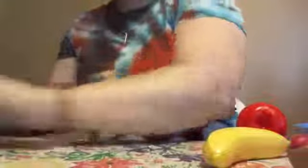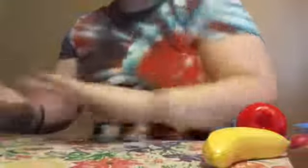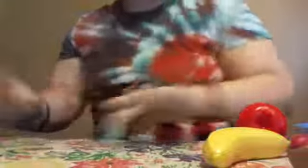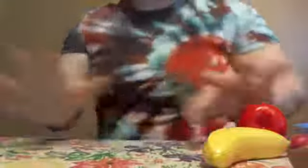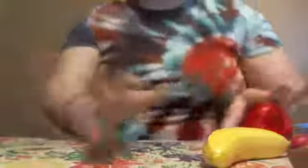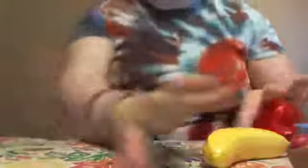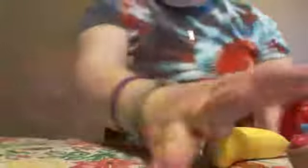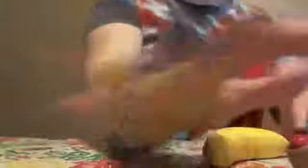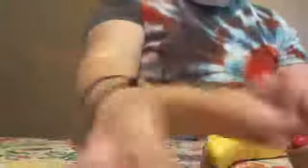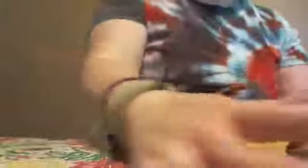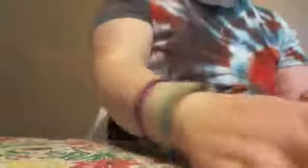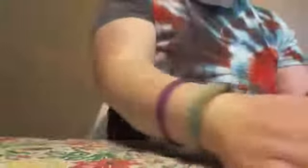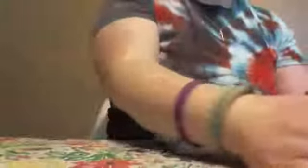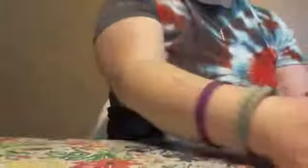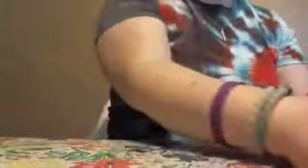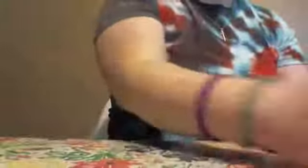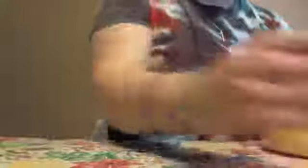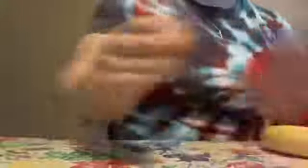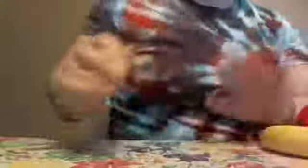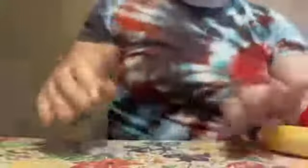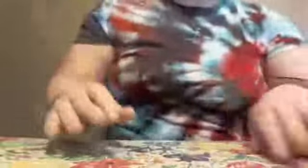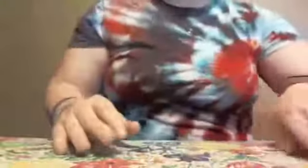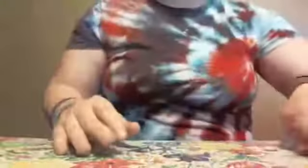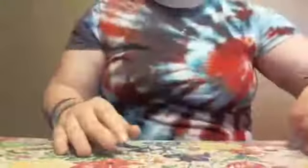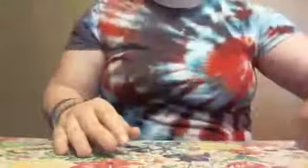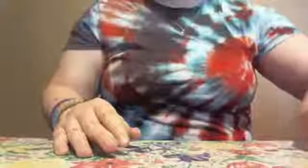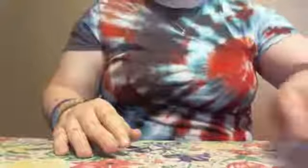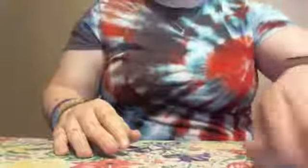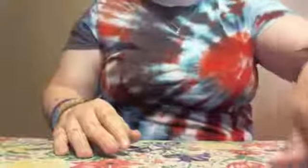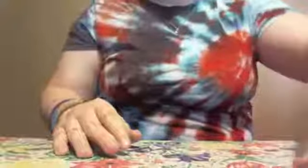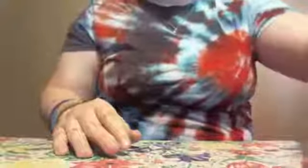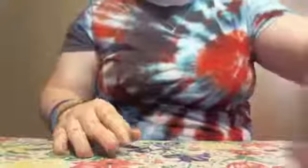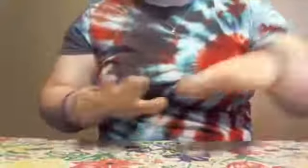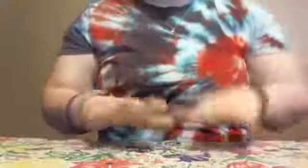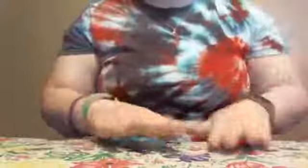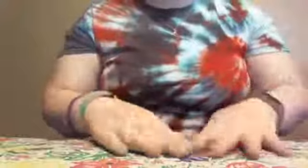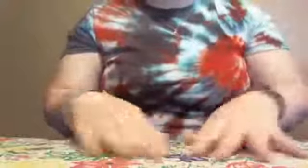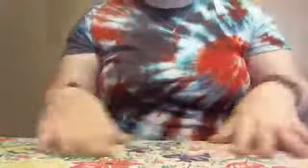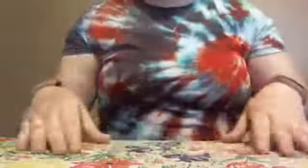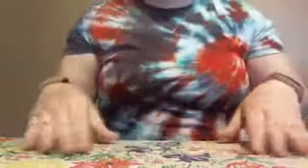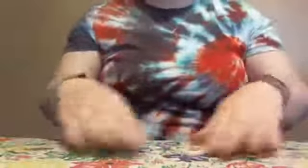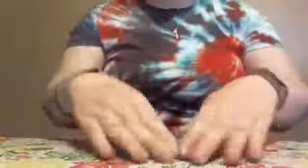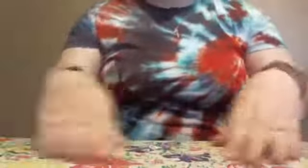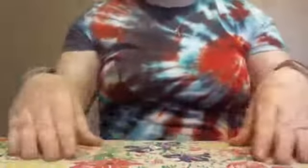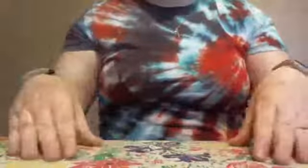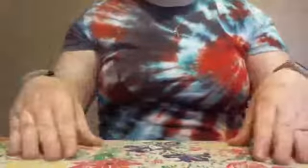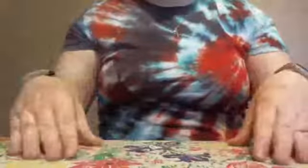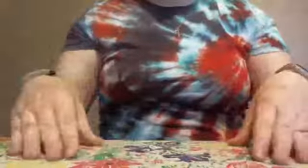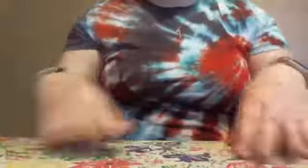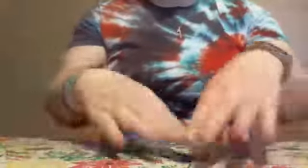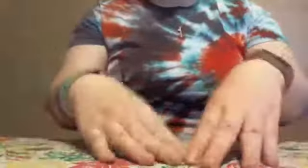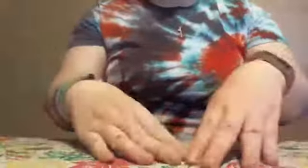I am going to slide all of this out of the way. Then I'm going to put 3 items here, and then I want you